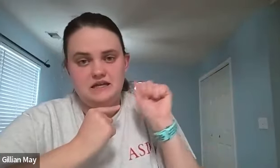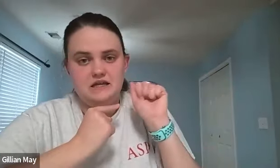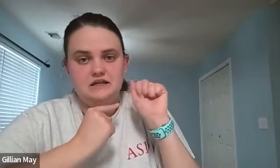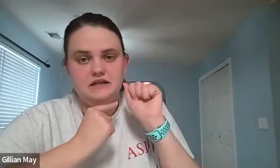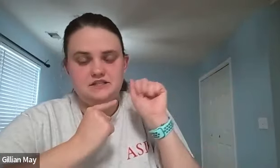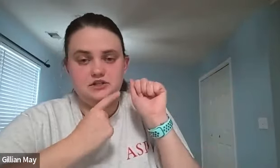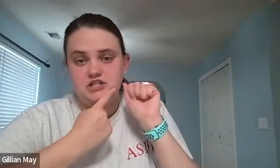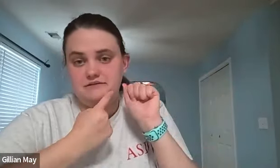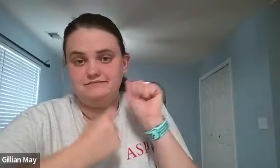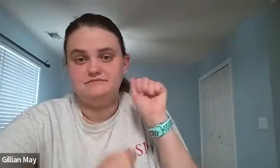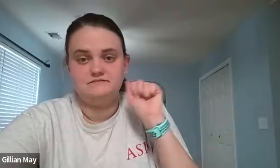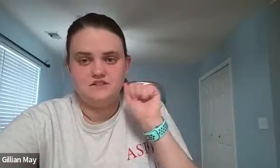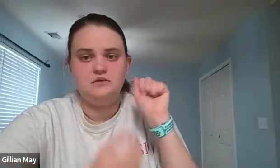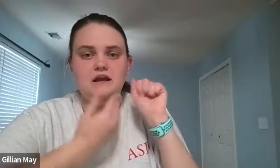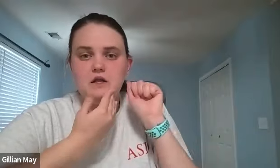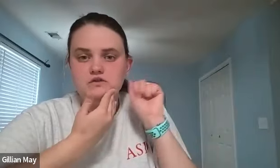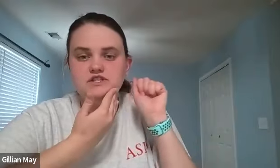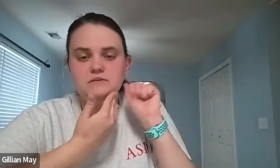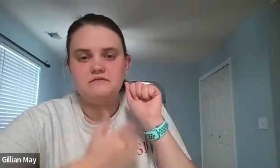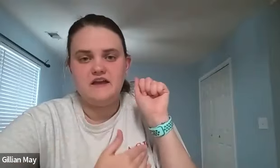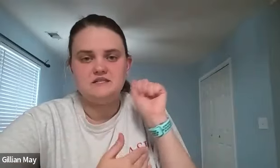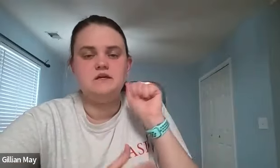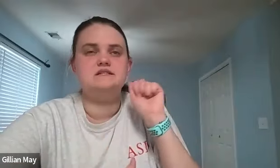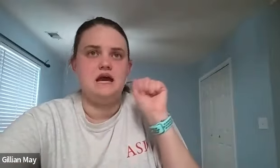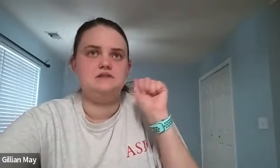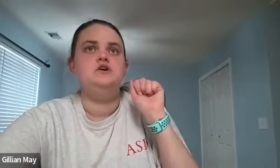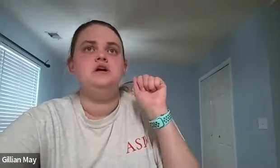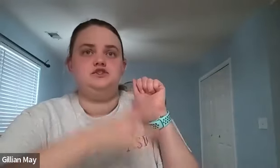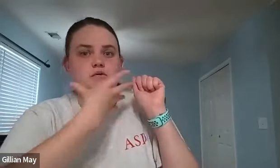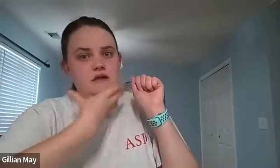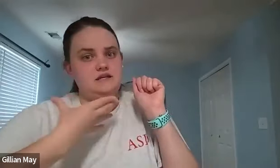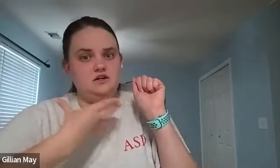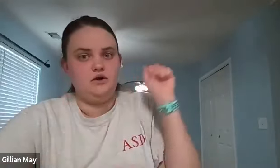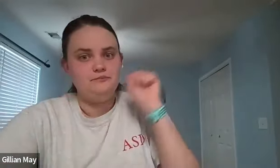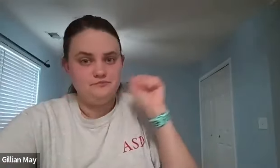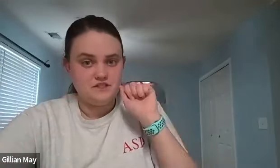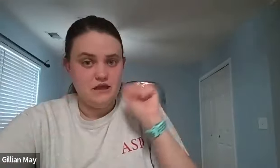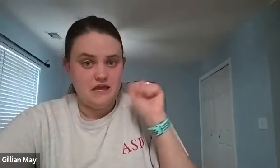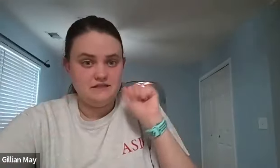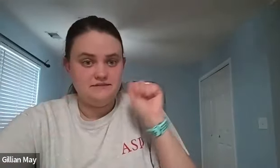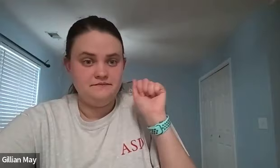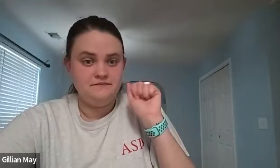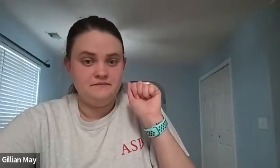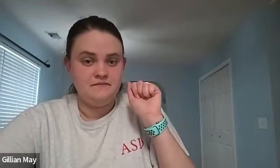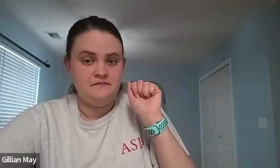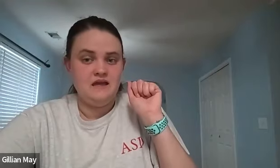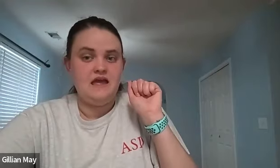it next to your chin. So you want it close to your face because that is showing that it's a girl. So aunt,